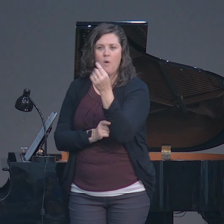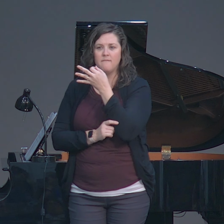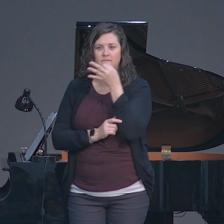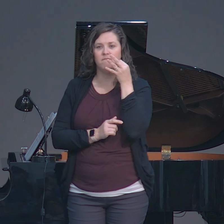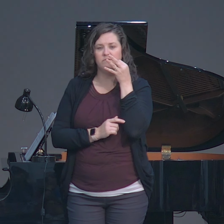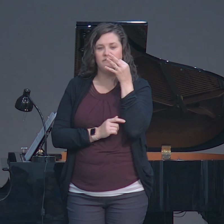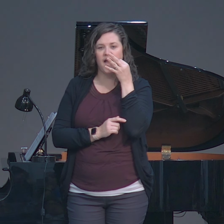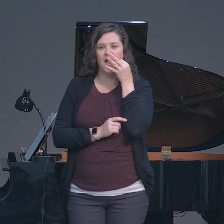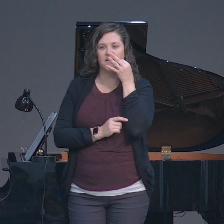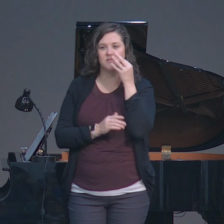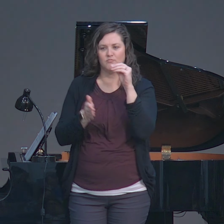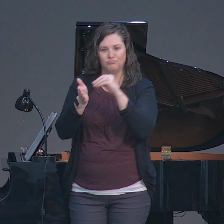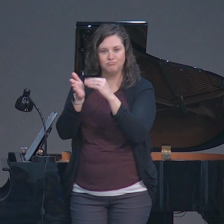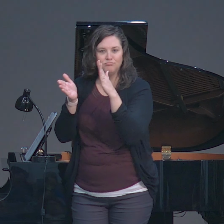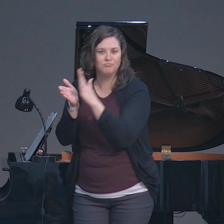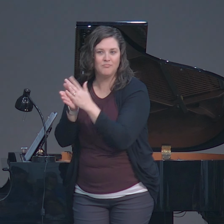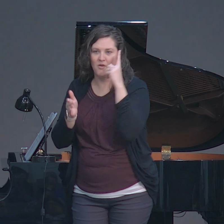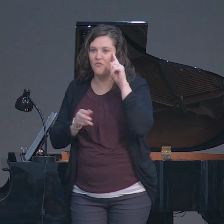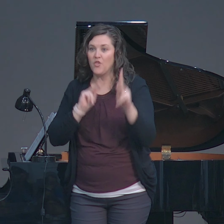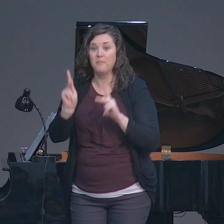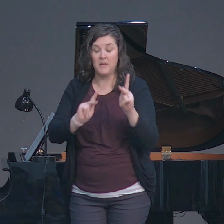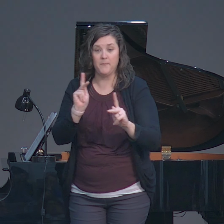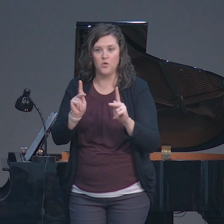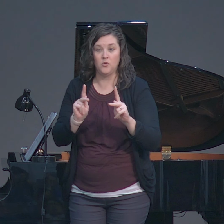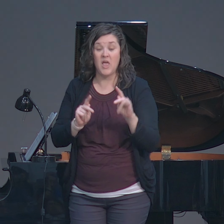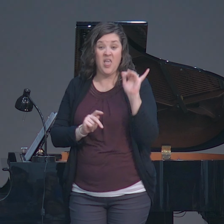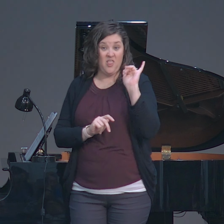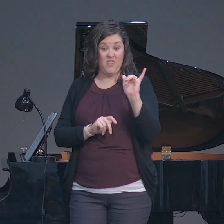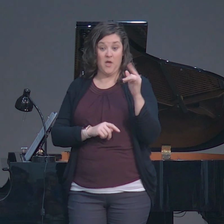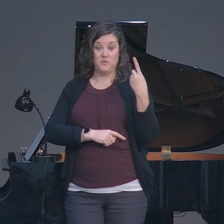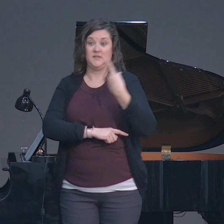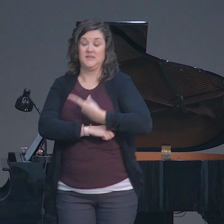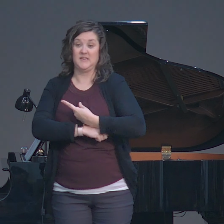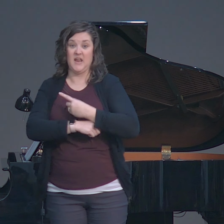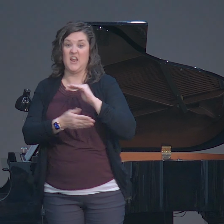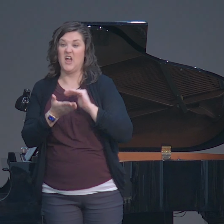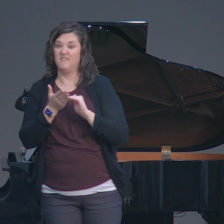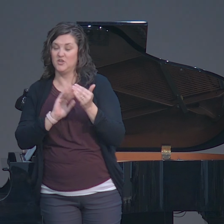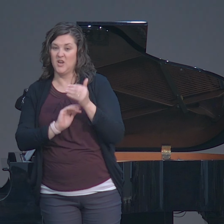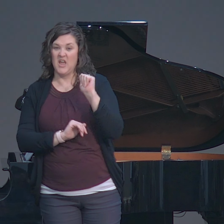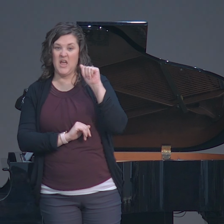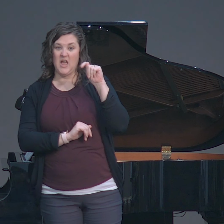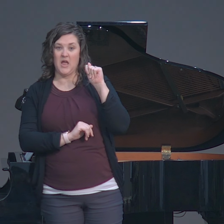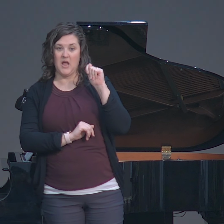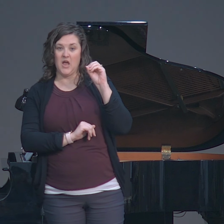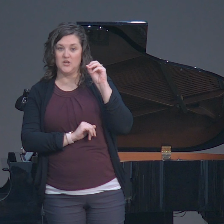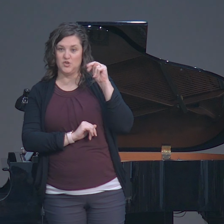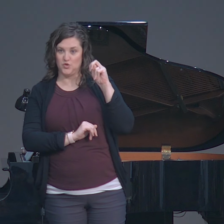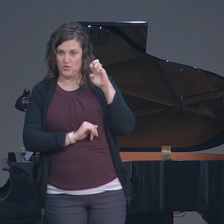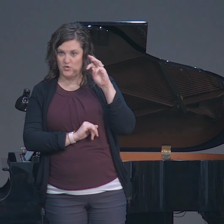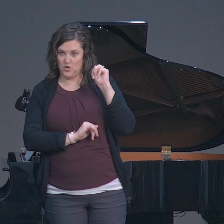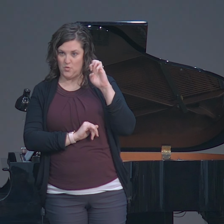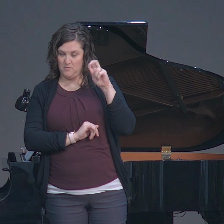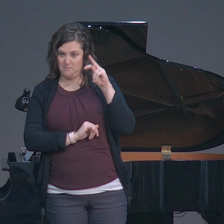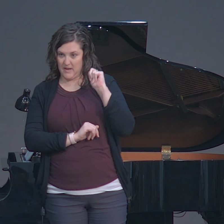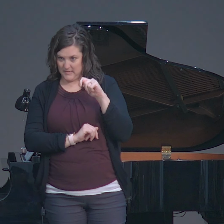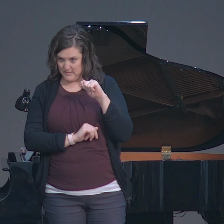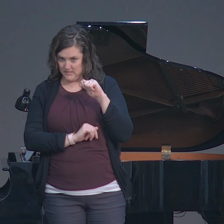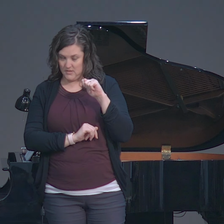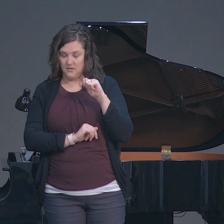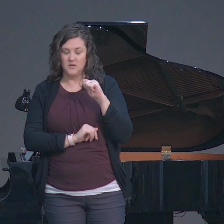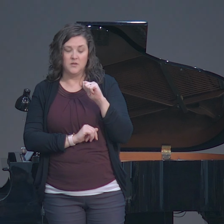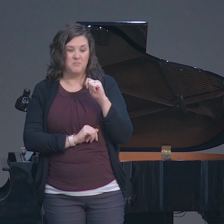was prescribed for the people, and that was on the Day of Atonement. But throughout Scripture, you find many people